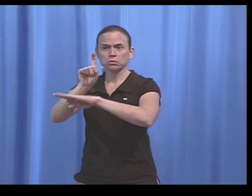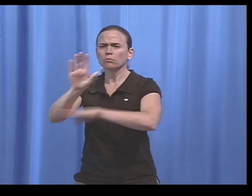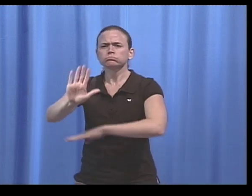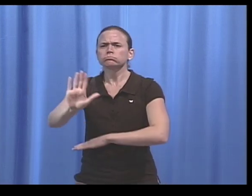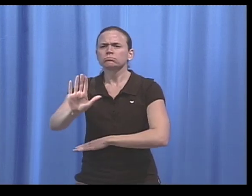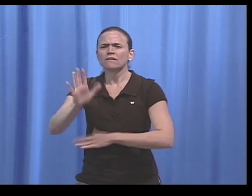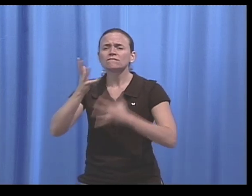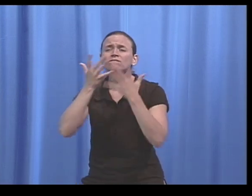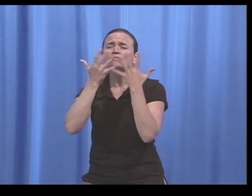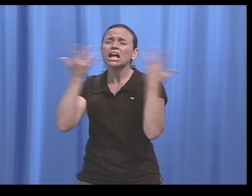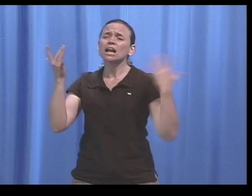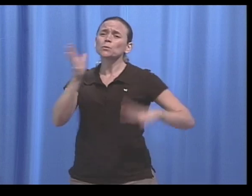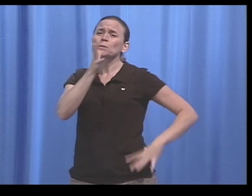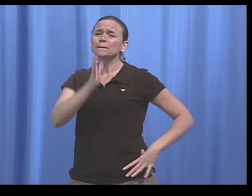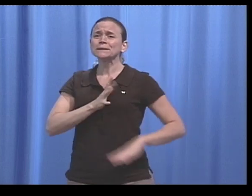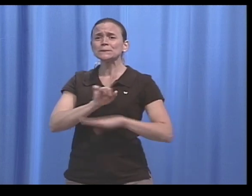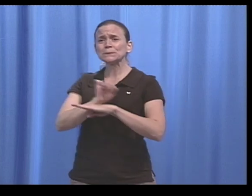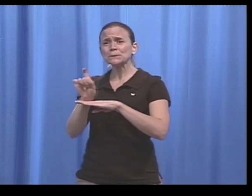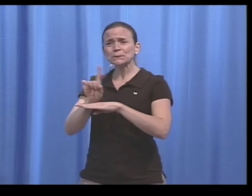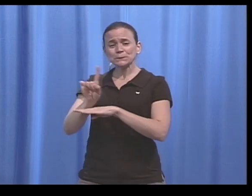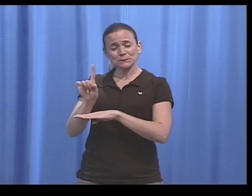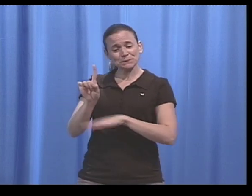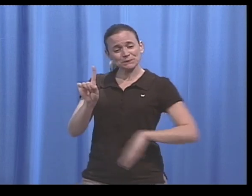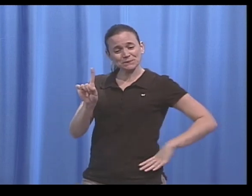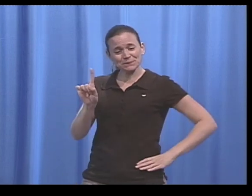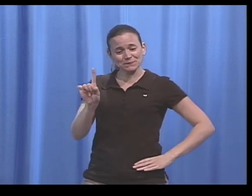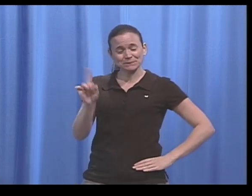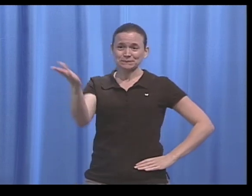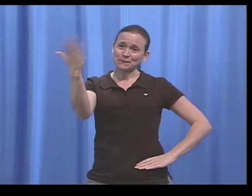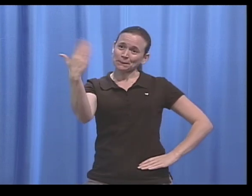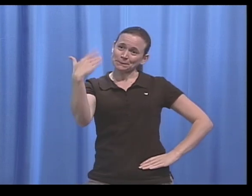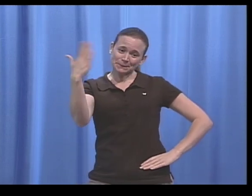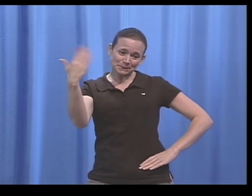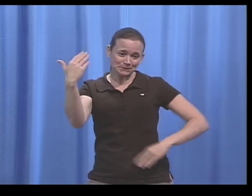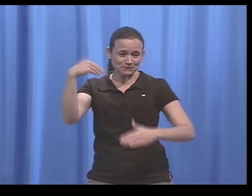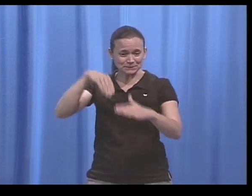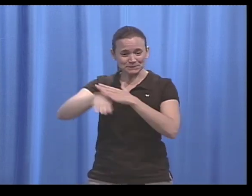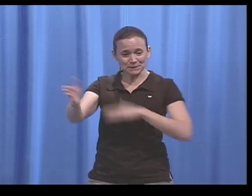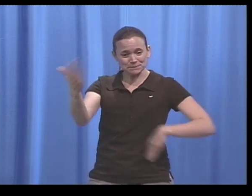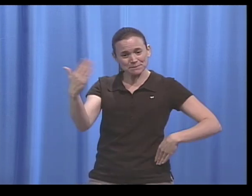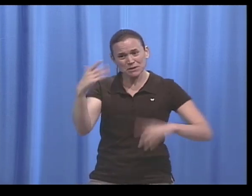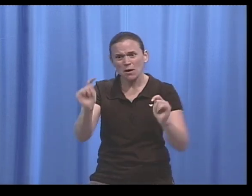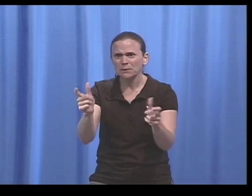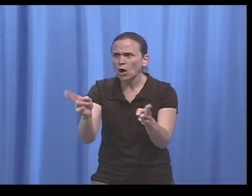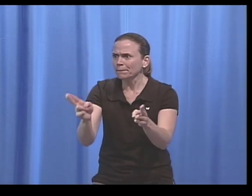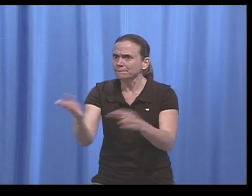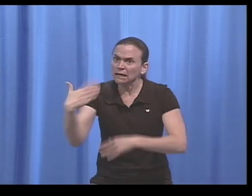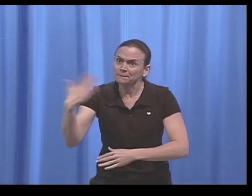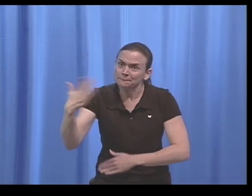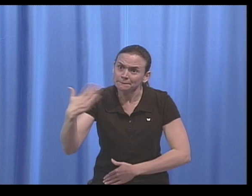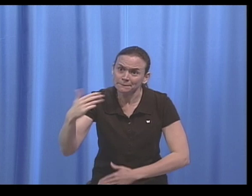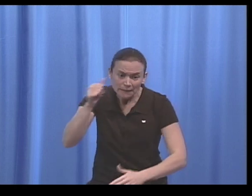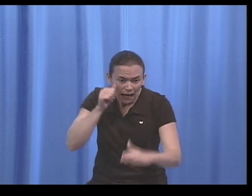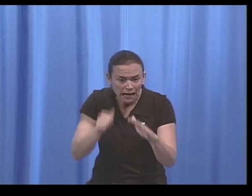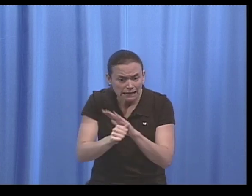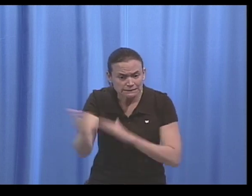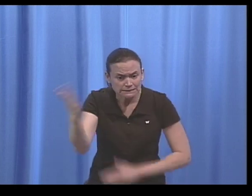Not by a giant, but by a friendly woman. "Come in and hide quickly," she